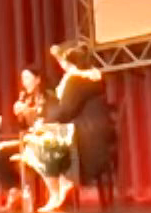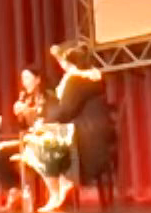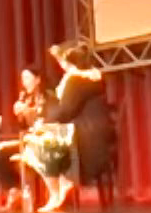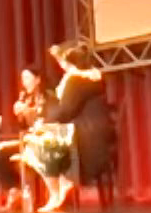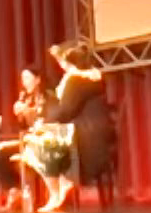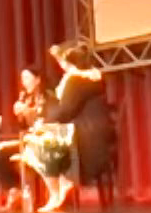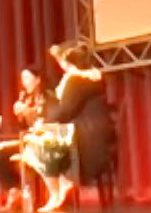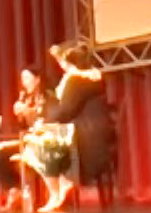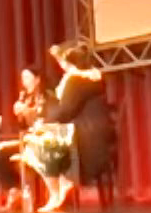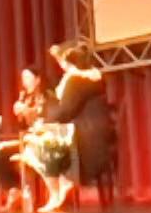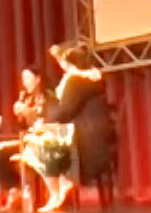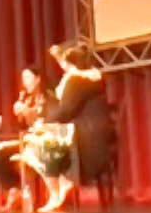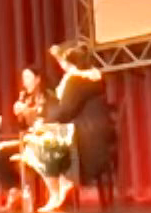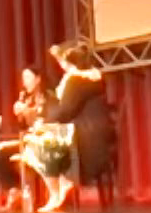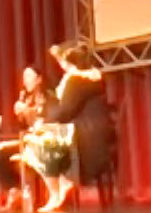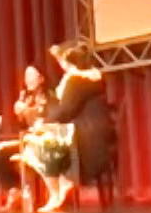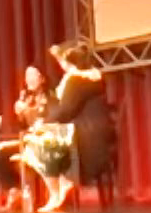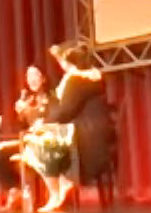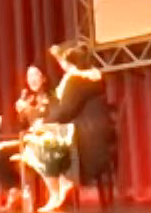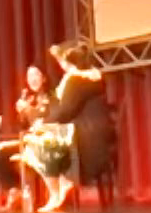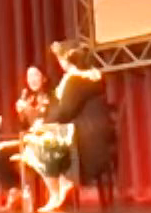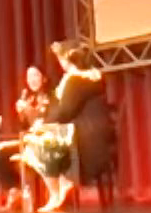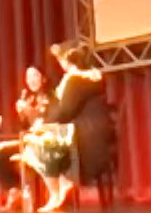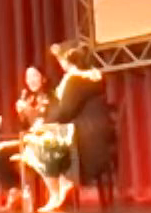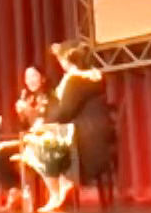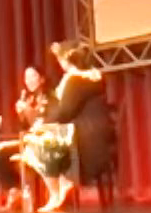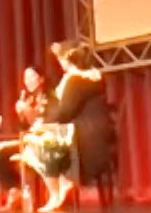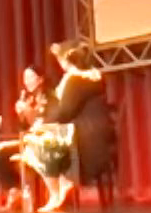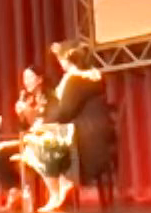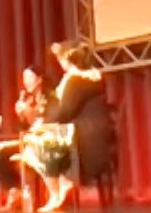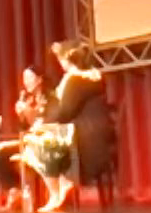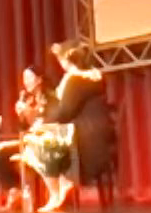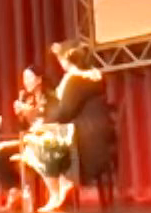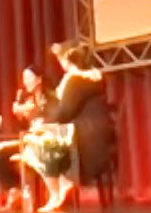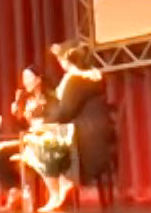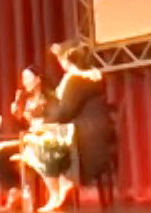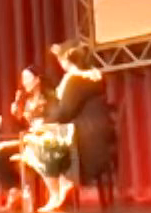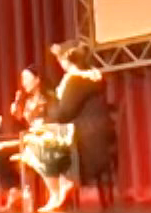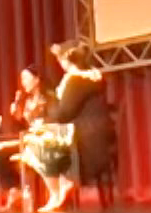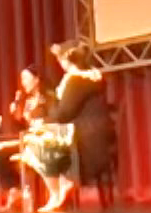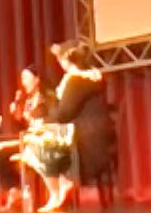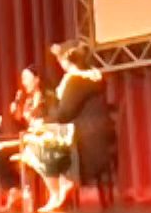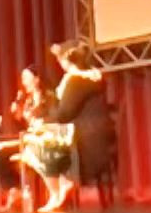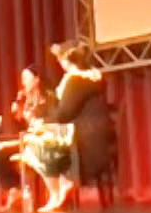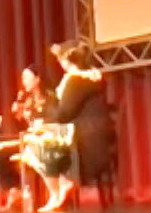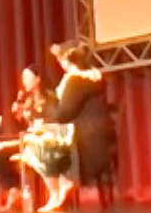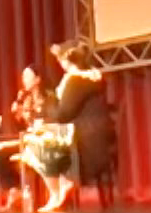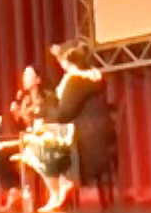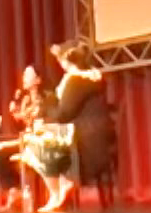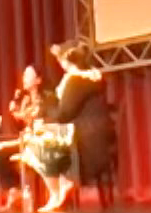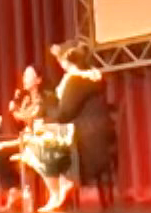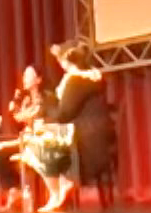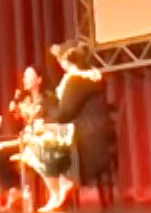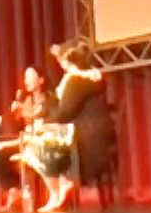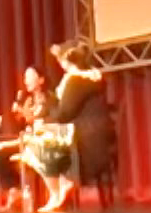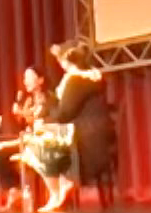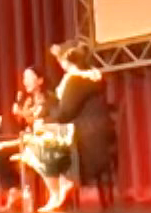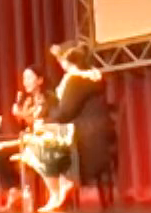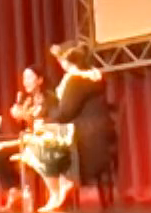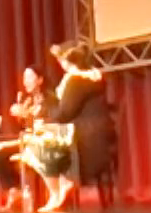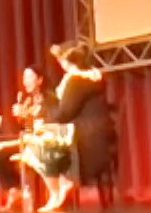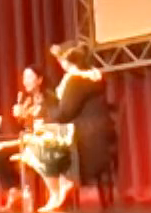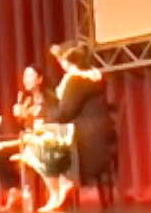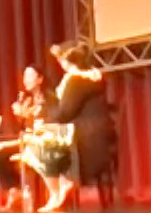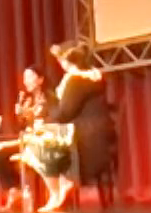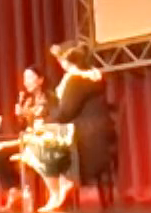And I think part of the way I navigated was for my own culture. I knew to take a